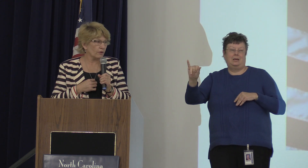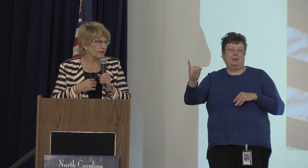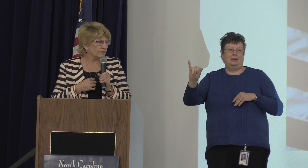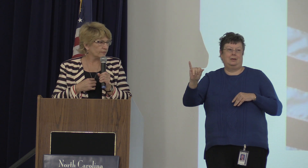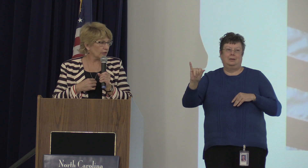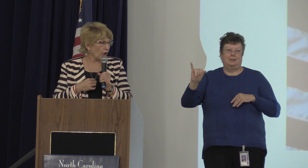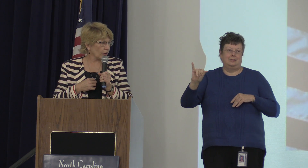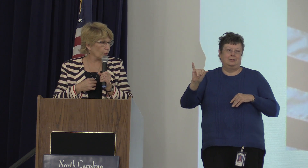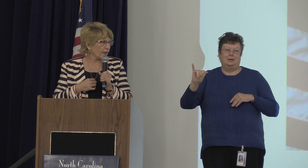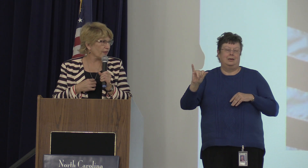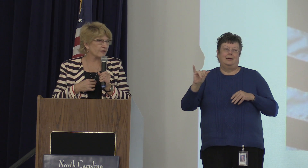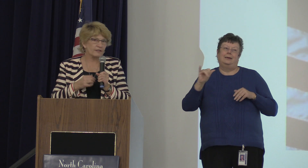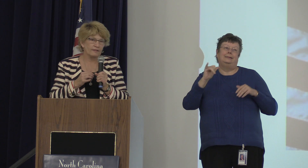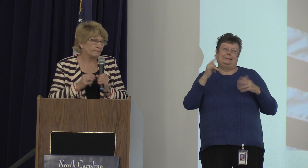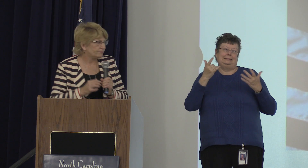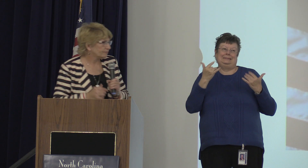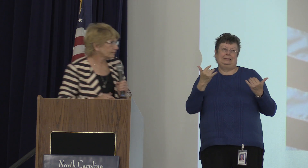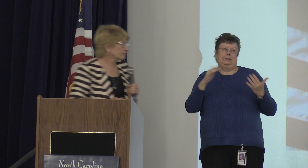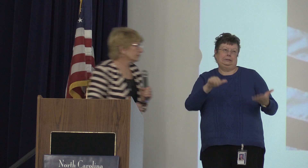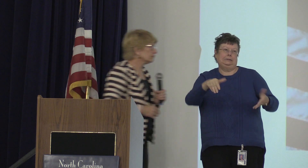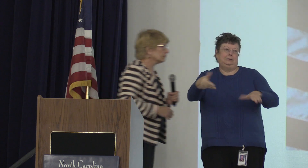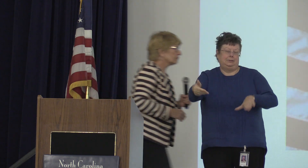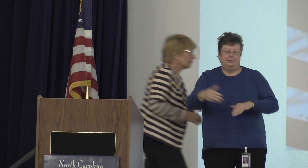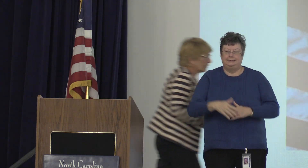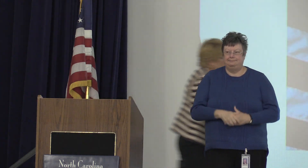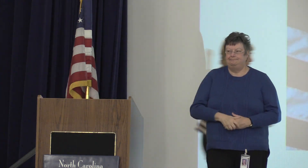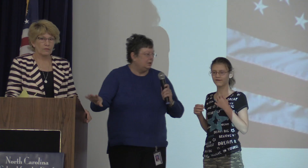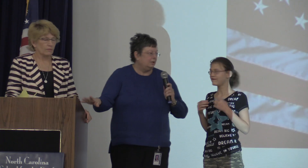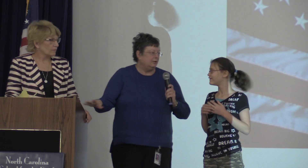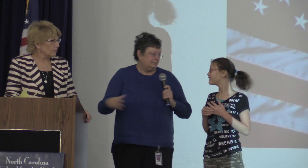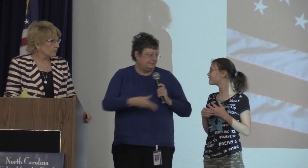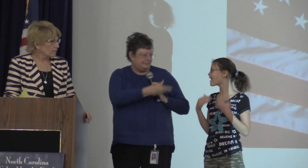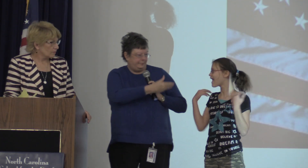is no longer with us.